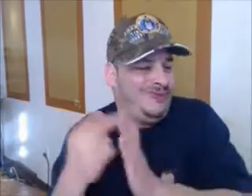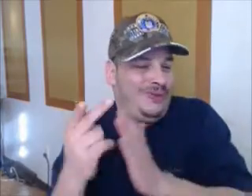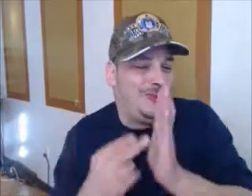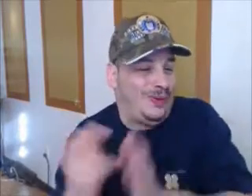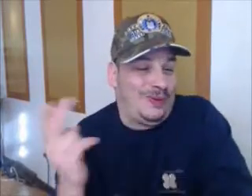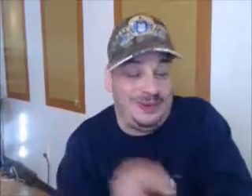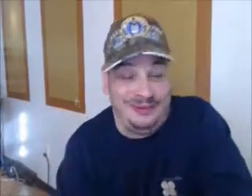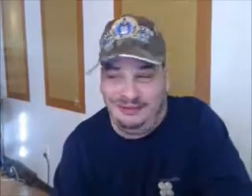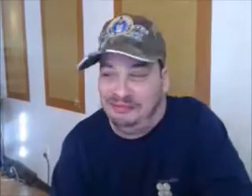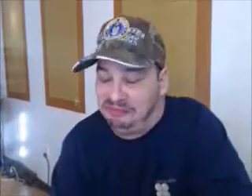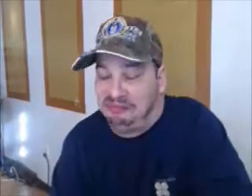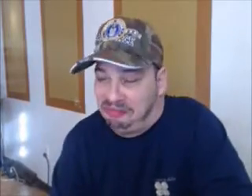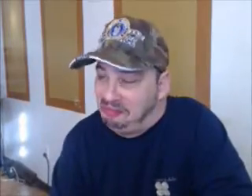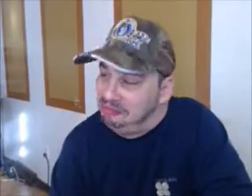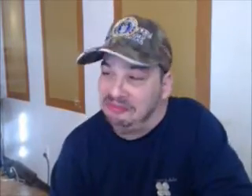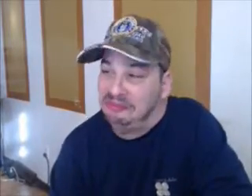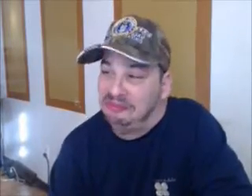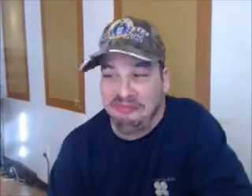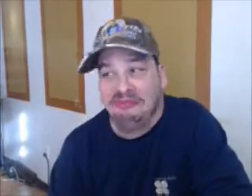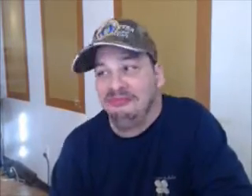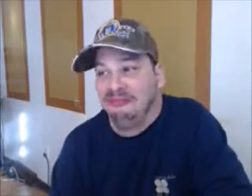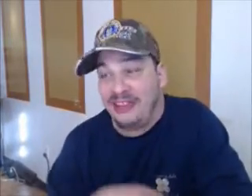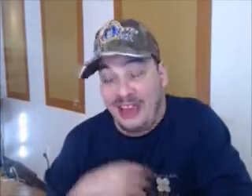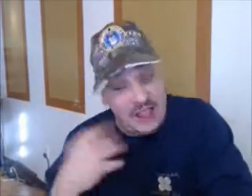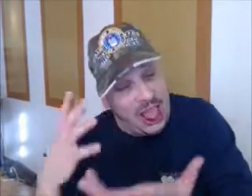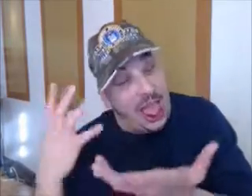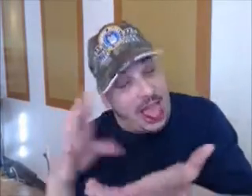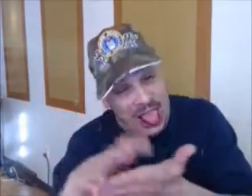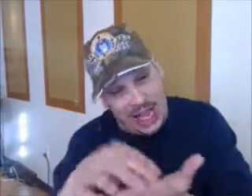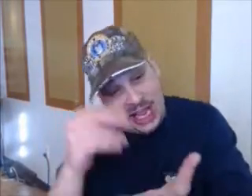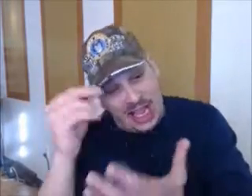If you didn't get that out of the fact that she looks like she has to take a belt, that is in a very alluring pose.